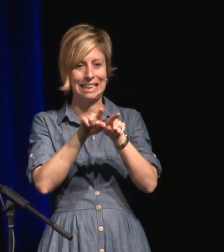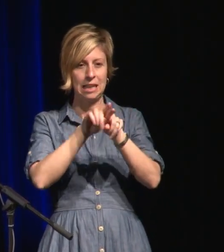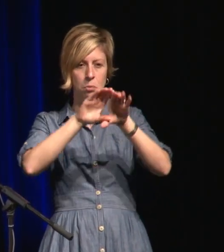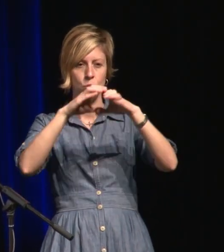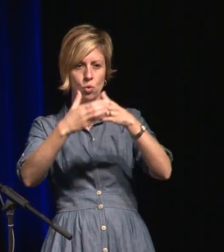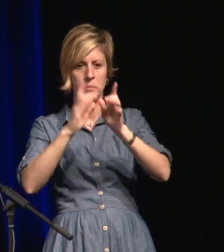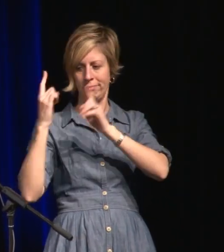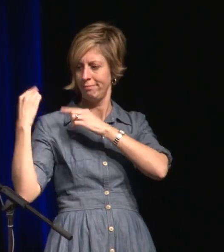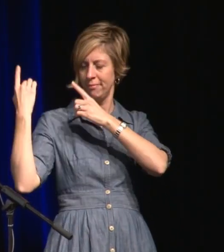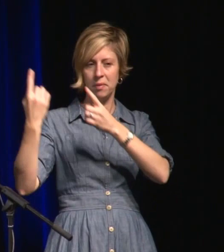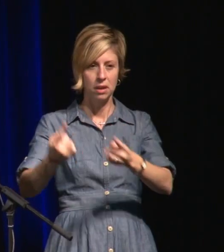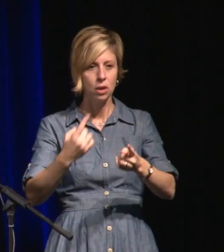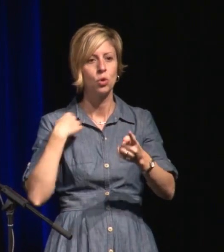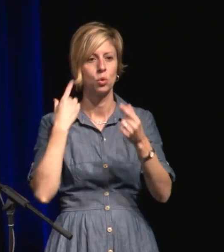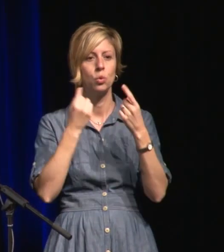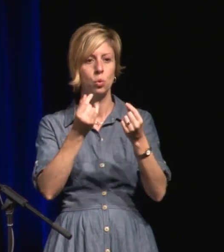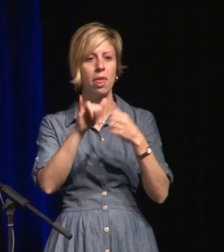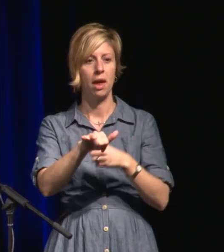alumni.